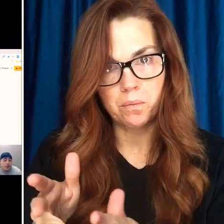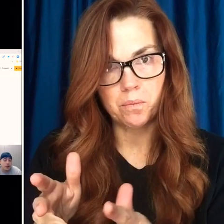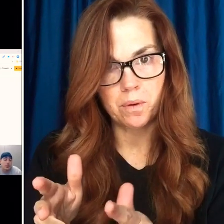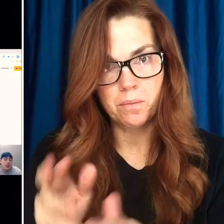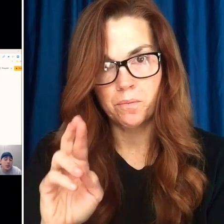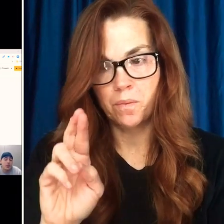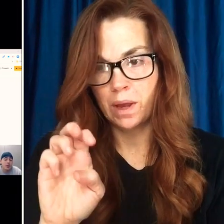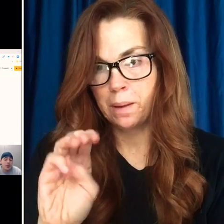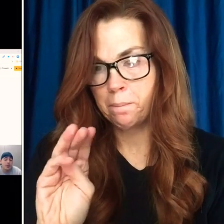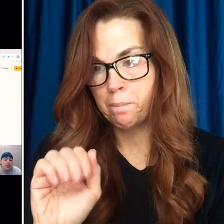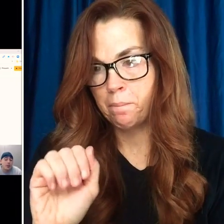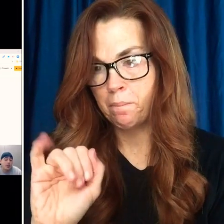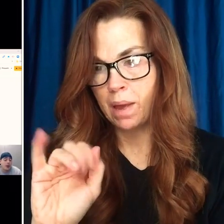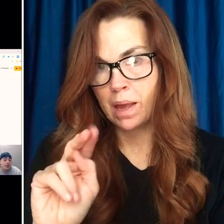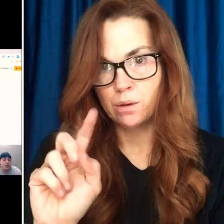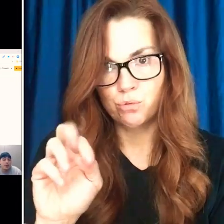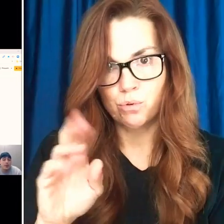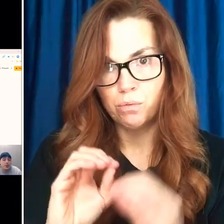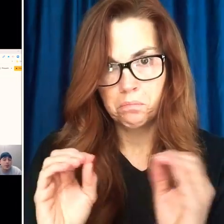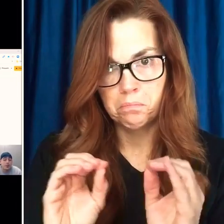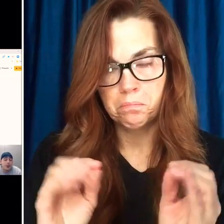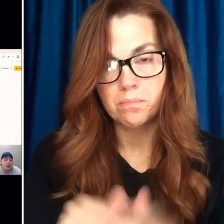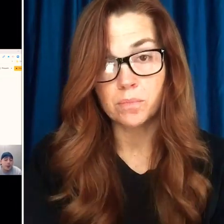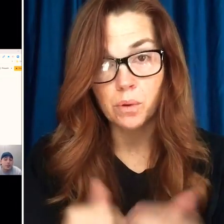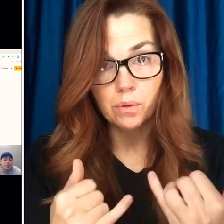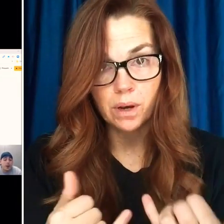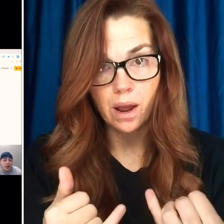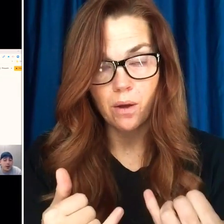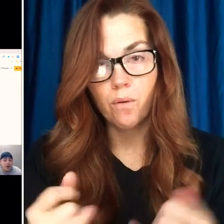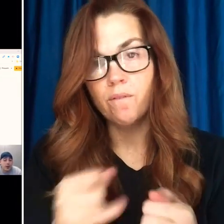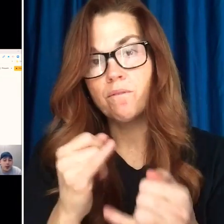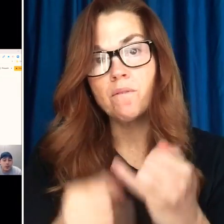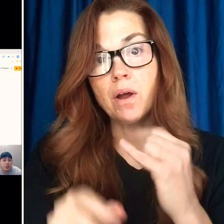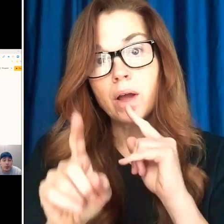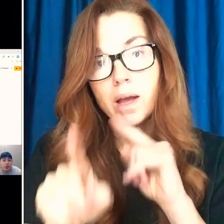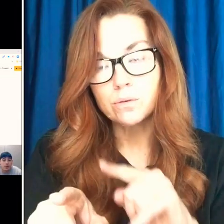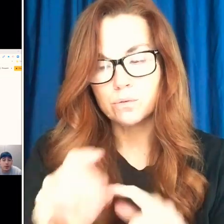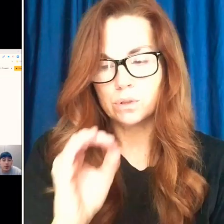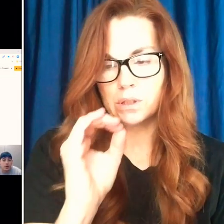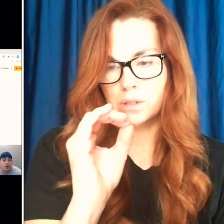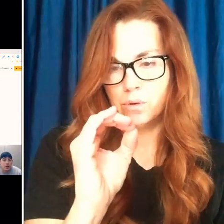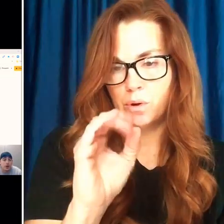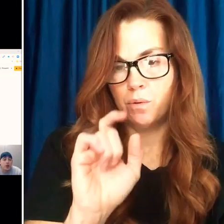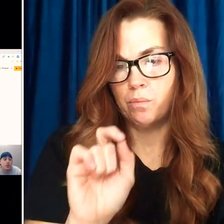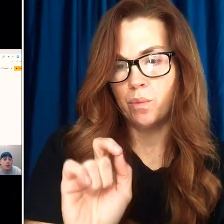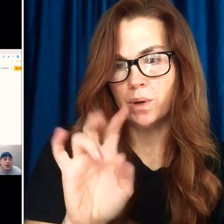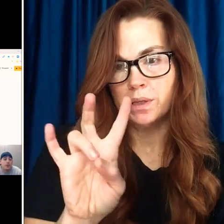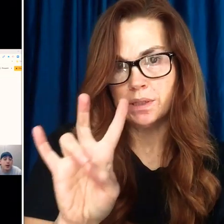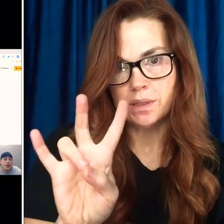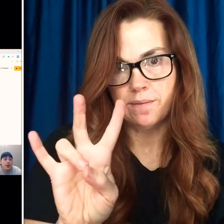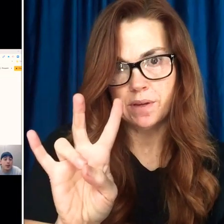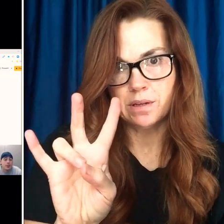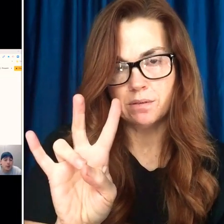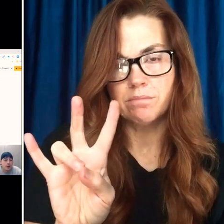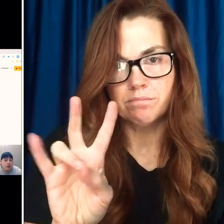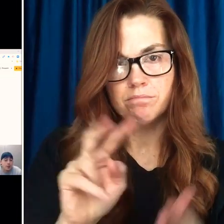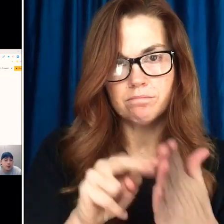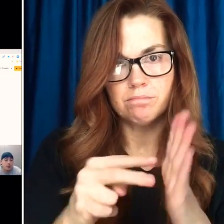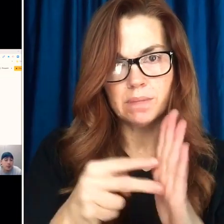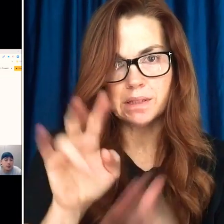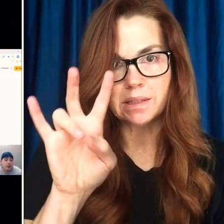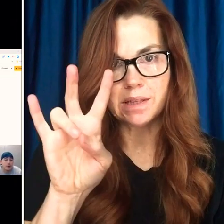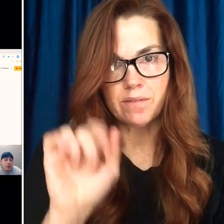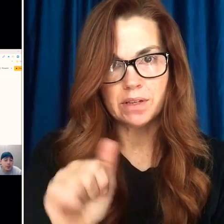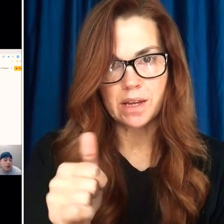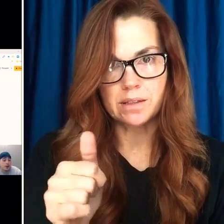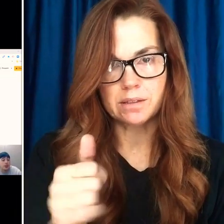35. And 35 minus 35 is 0. So we can stop dividing because now we have a remainder of 0. So my final answer, which I'm going to